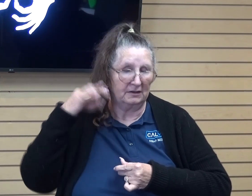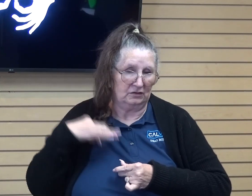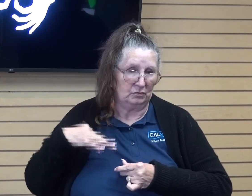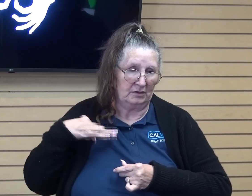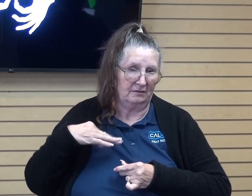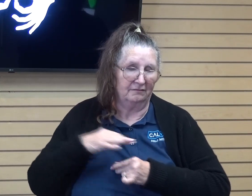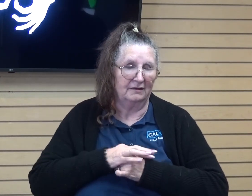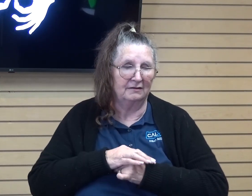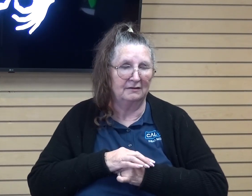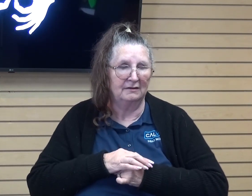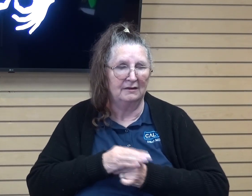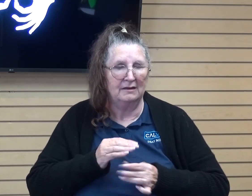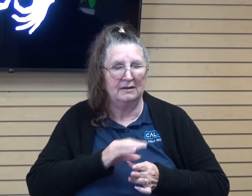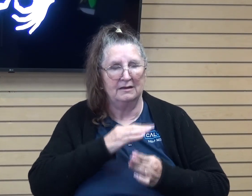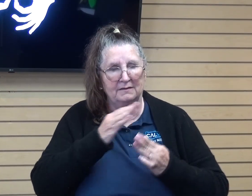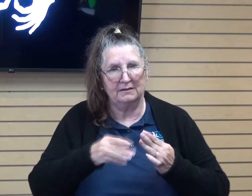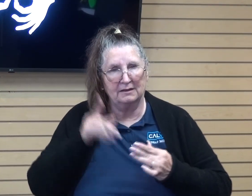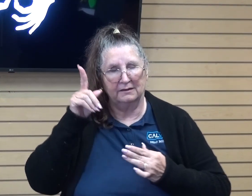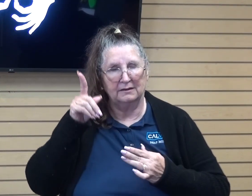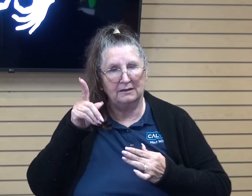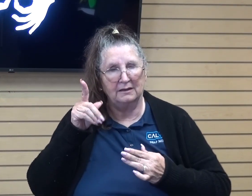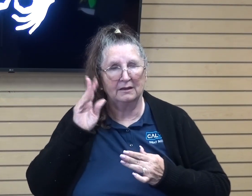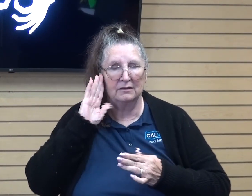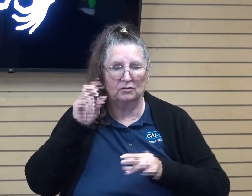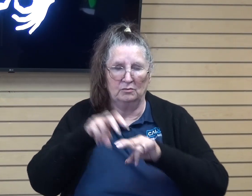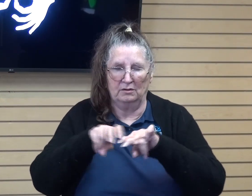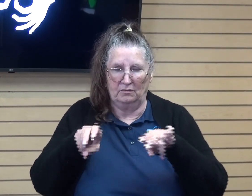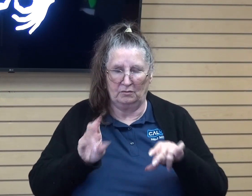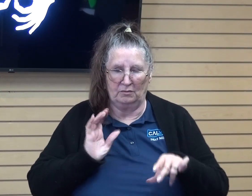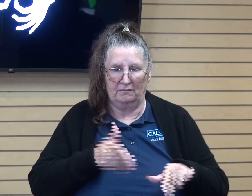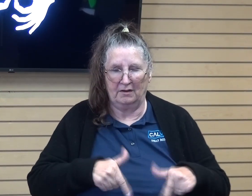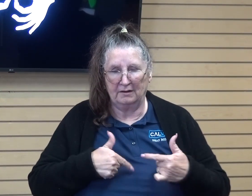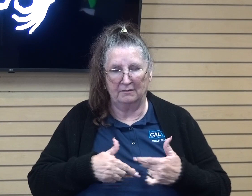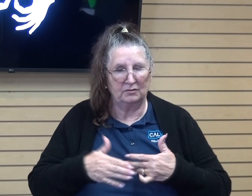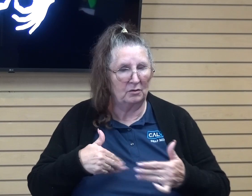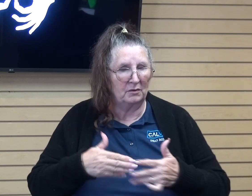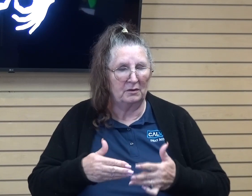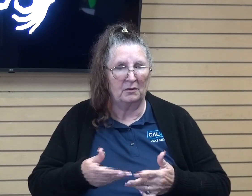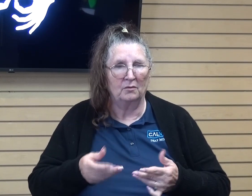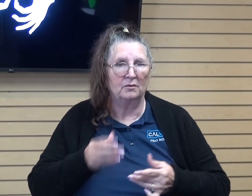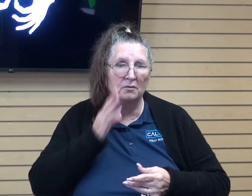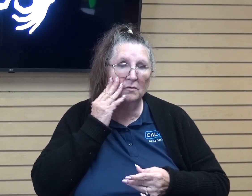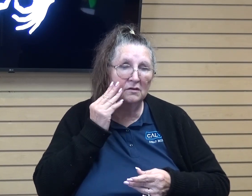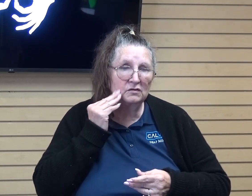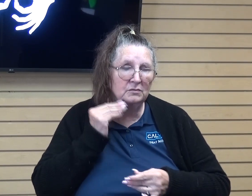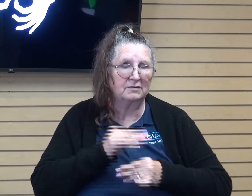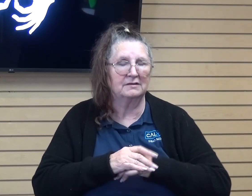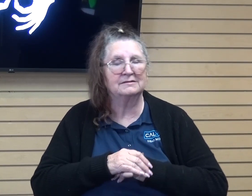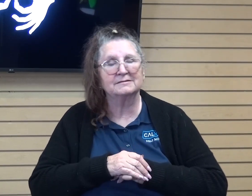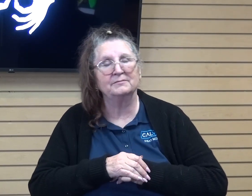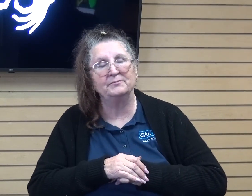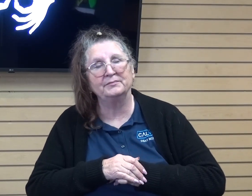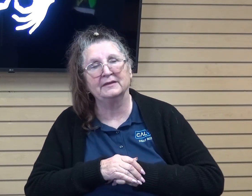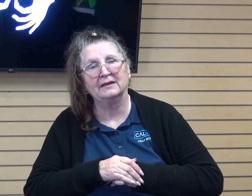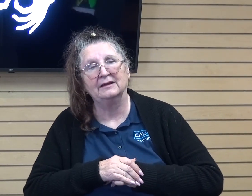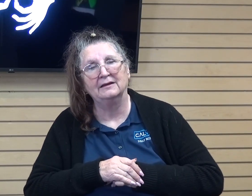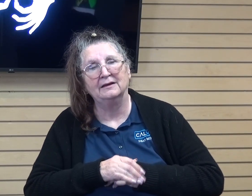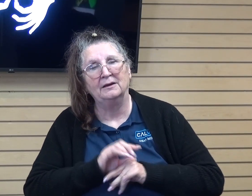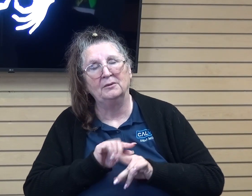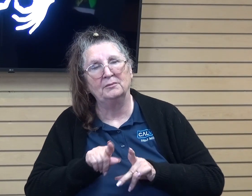in the end, he's still and should be on the throne of our lives, no matter what comes our way. But just kind of